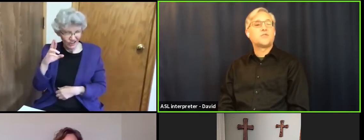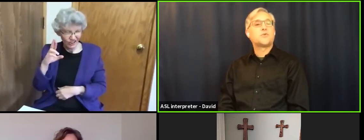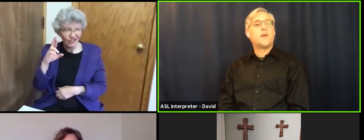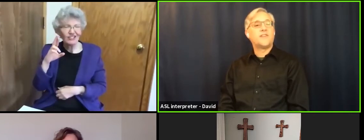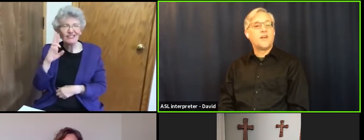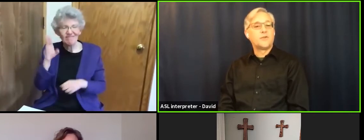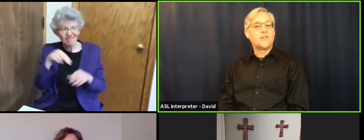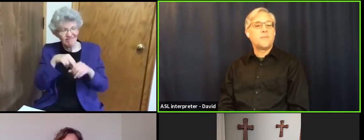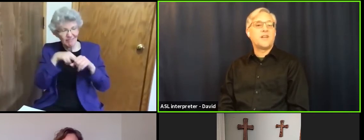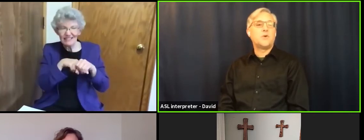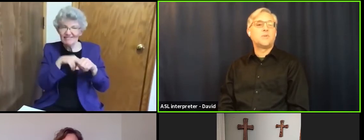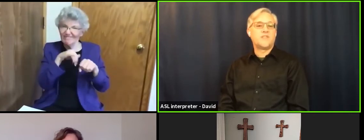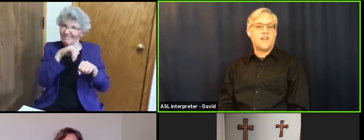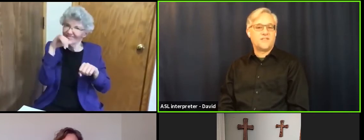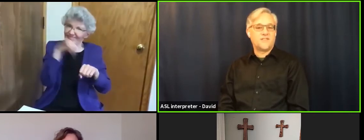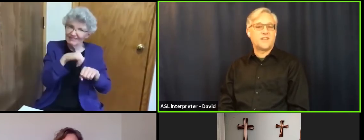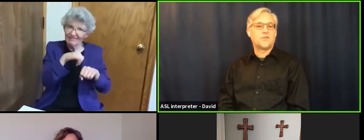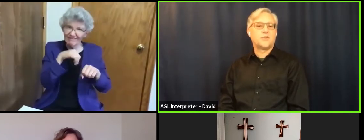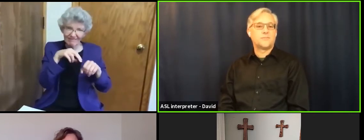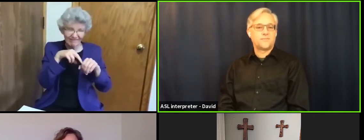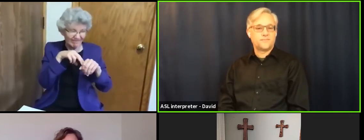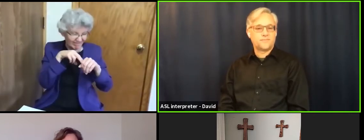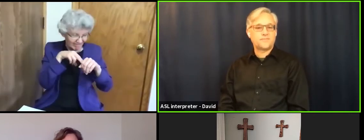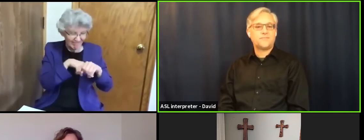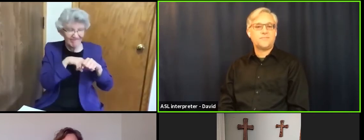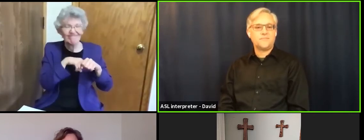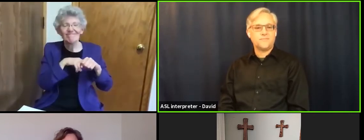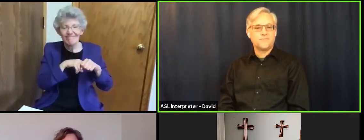This is a story of an elderly man who was dying of cancer.